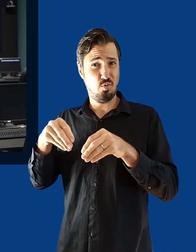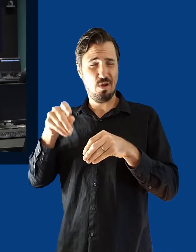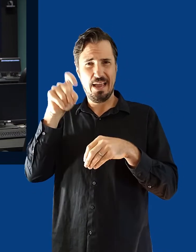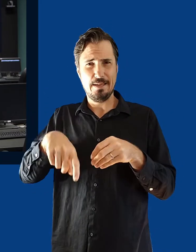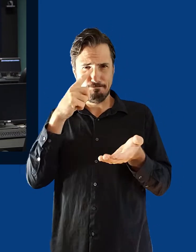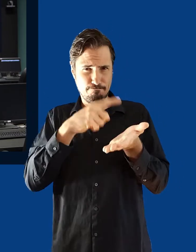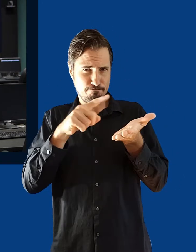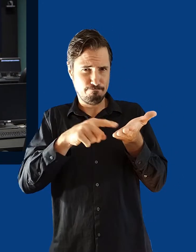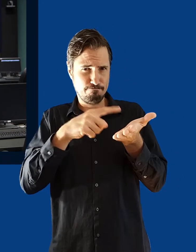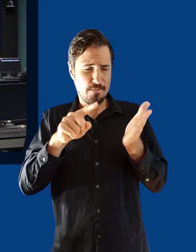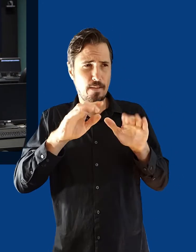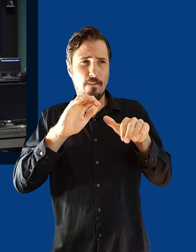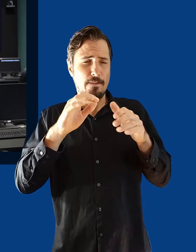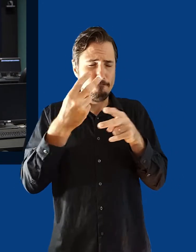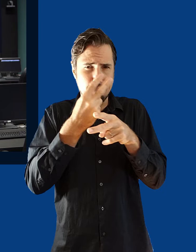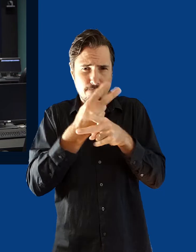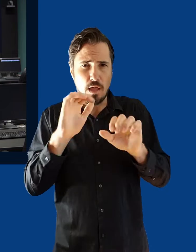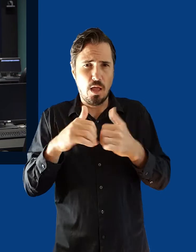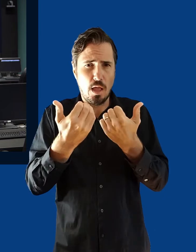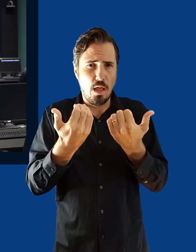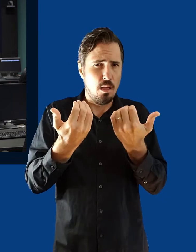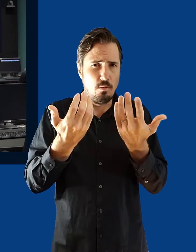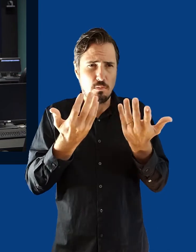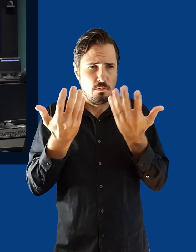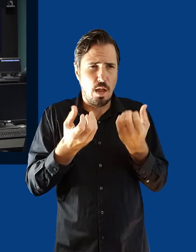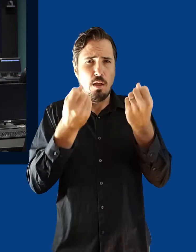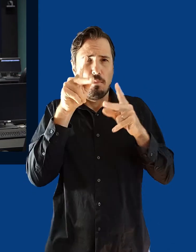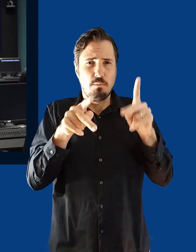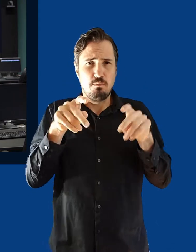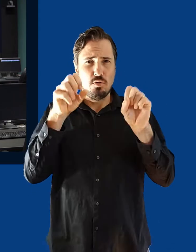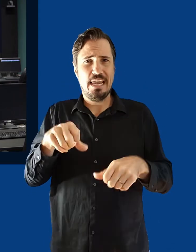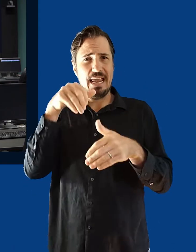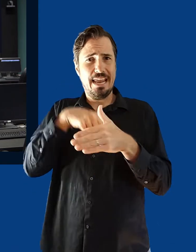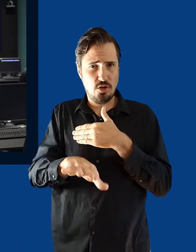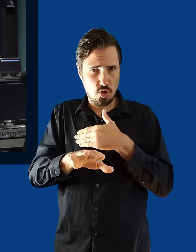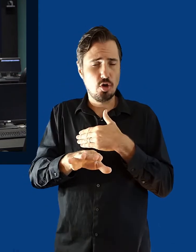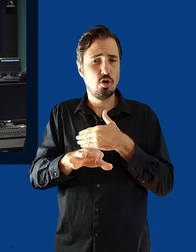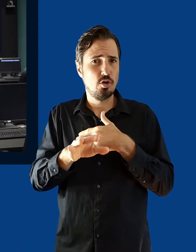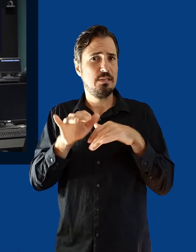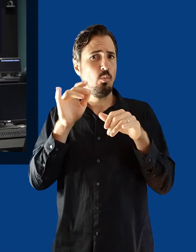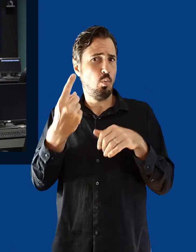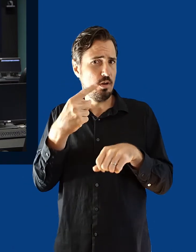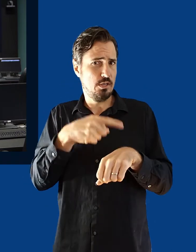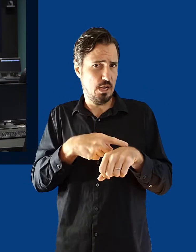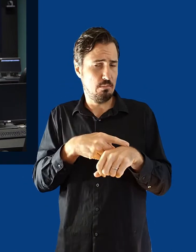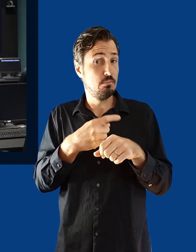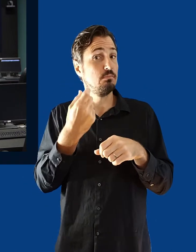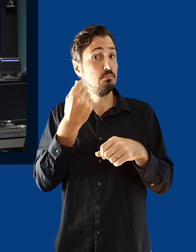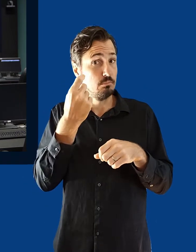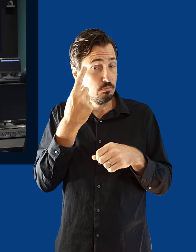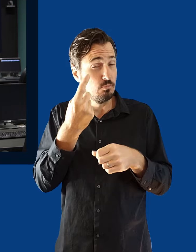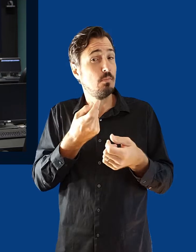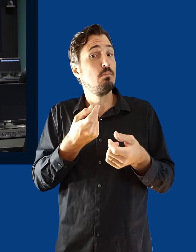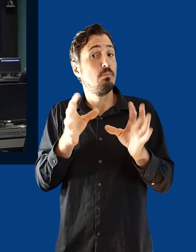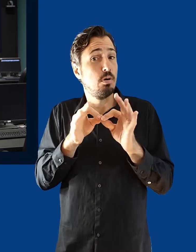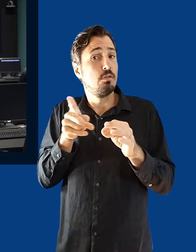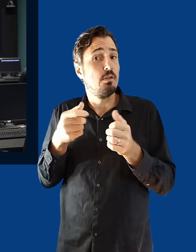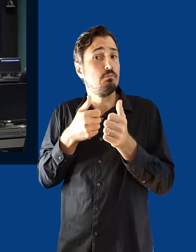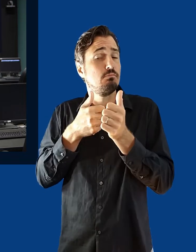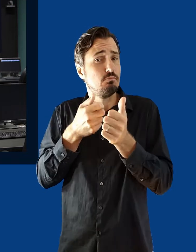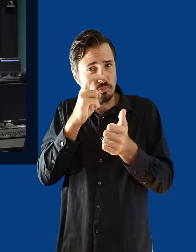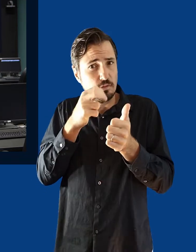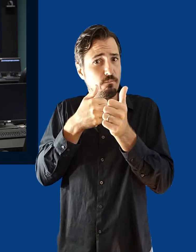number of customers to that maximum at all times. Hand sanitizers must be made available to employees, and high-touch surfaces